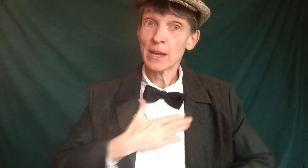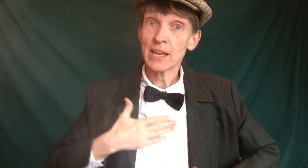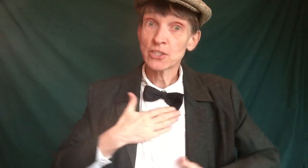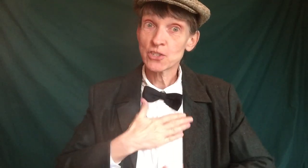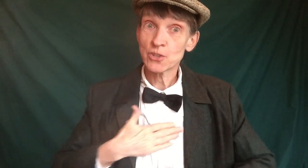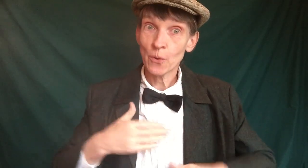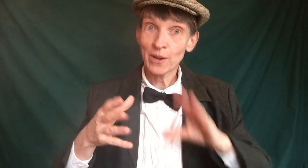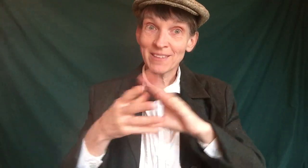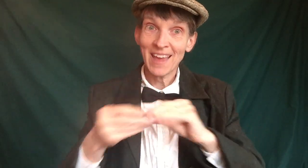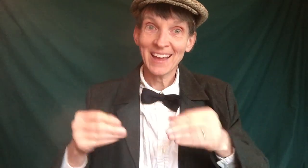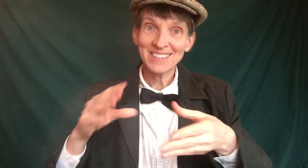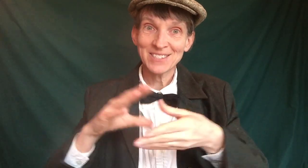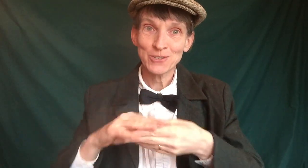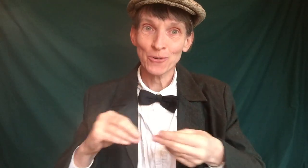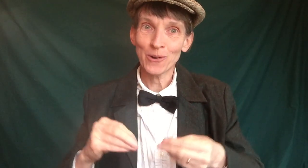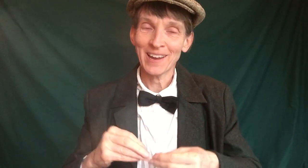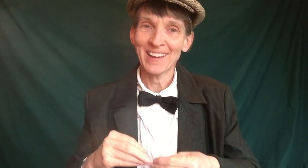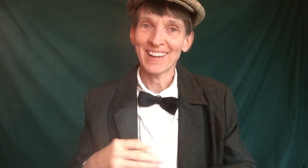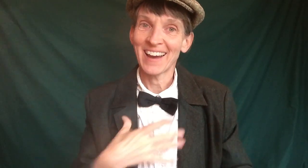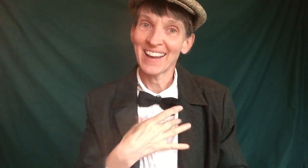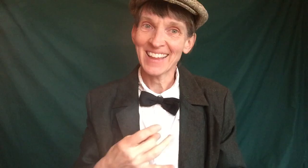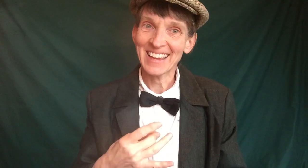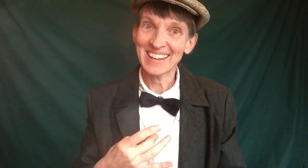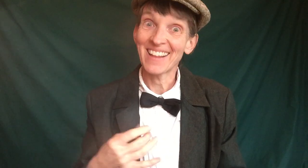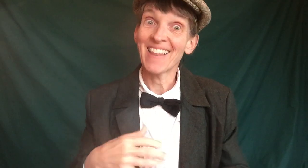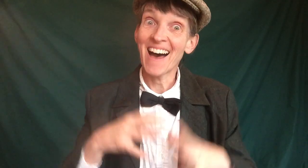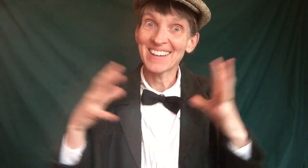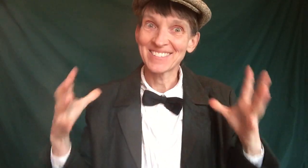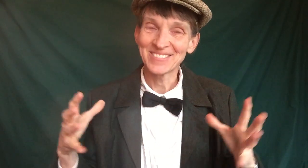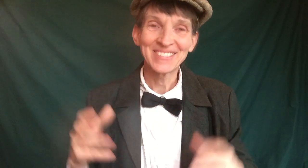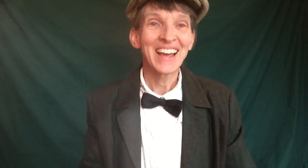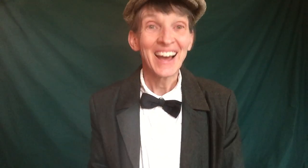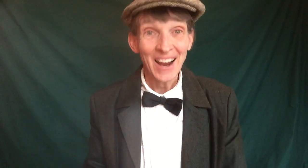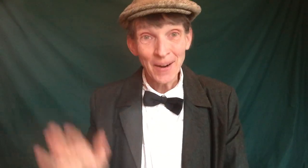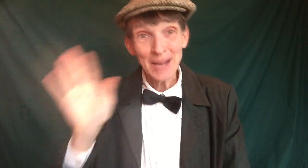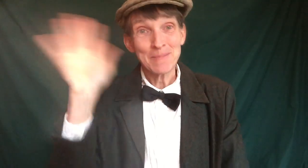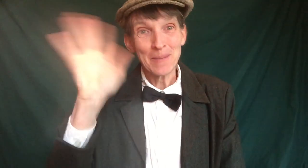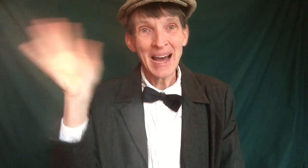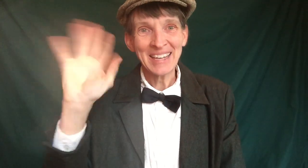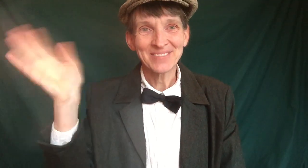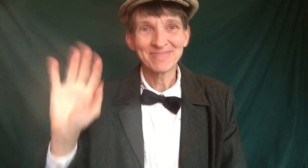enjoyed that story. I like it a lot. All right. Bye-bye.